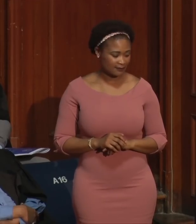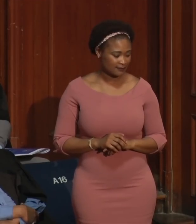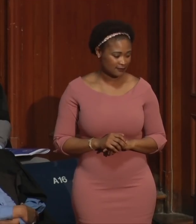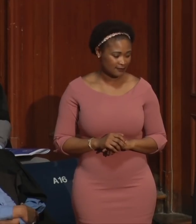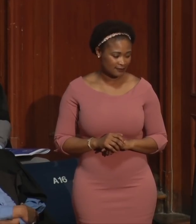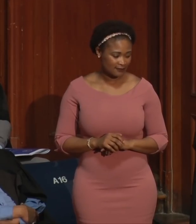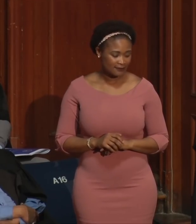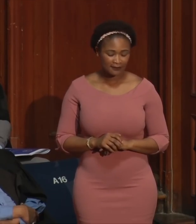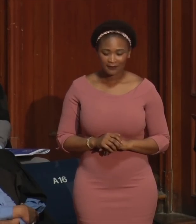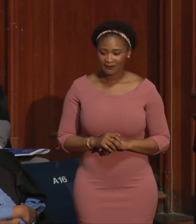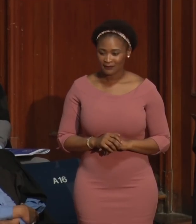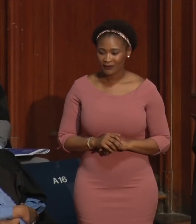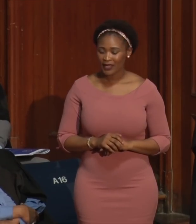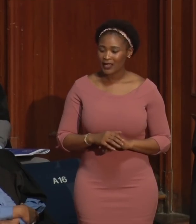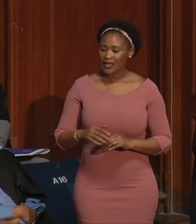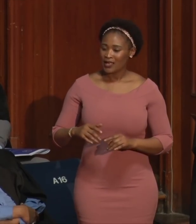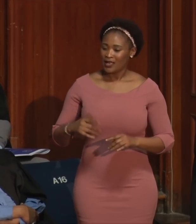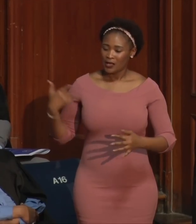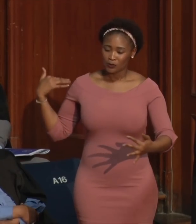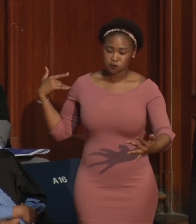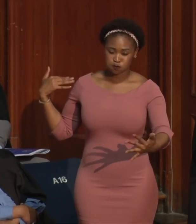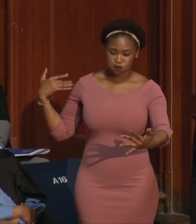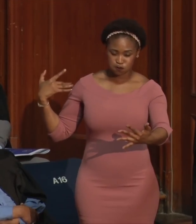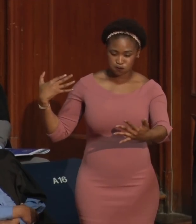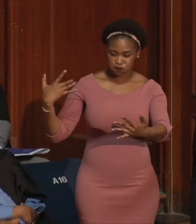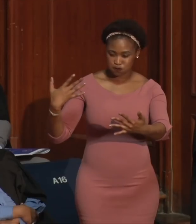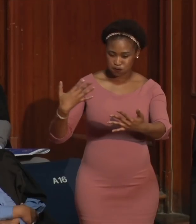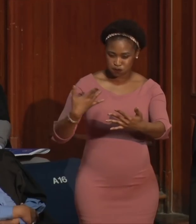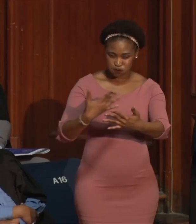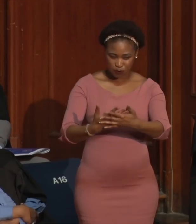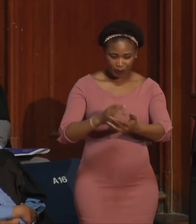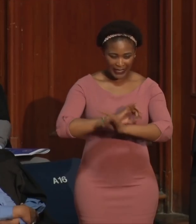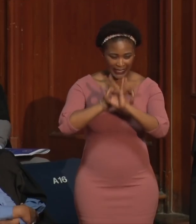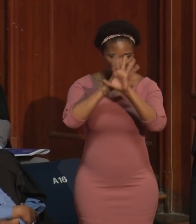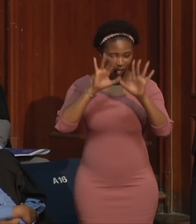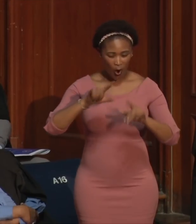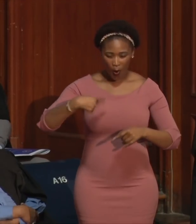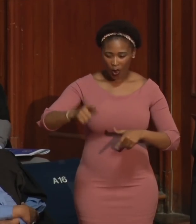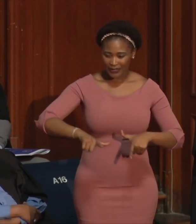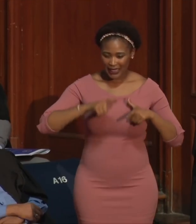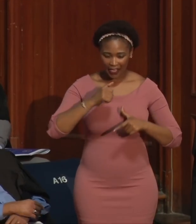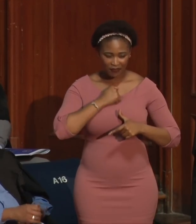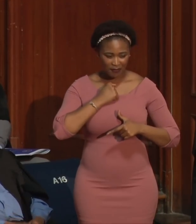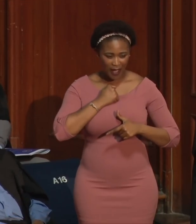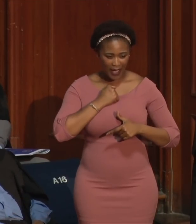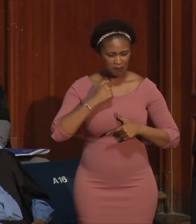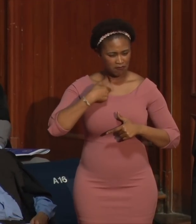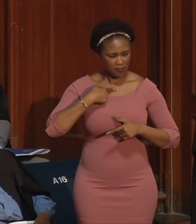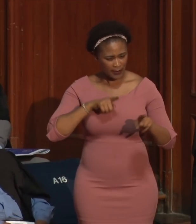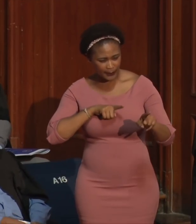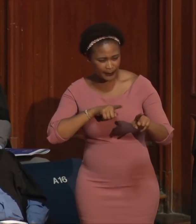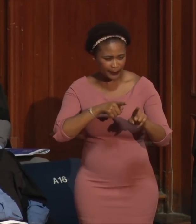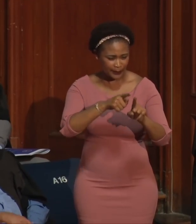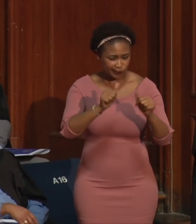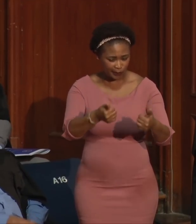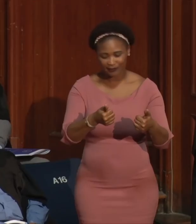It's been a long journey, and there haven't always been clarity in my life that I am always on the right track.